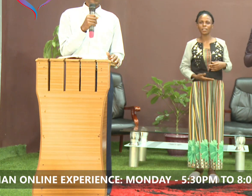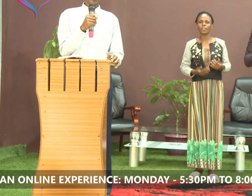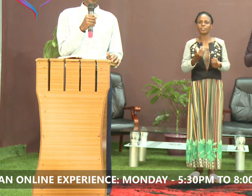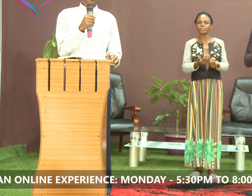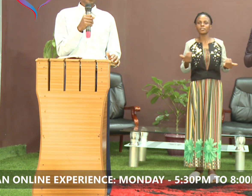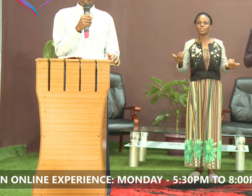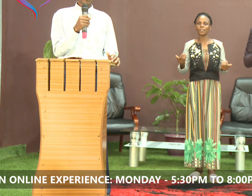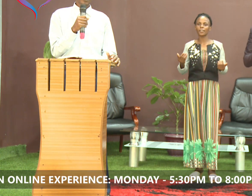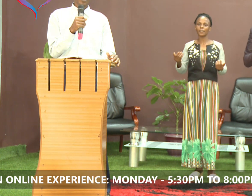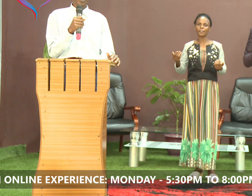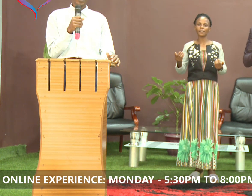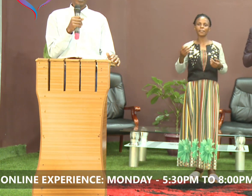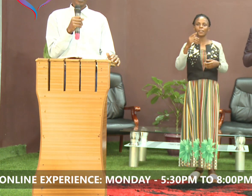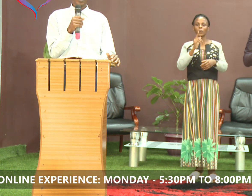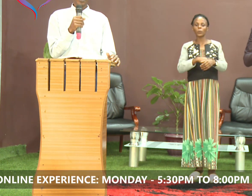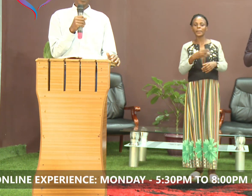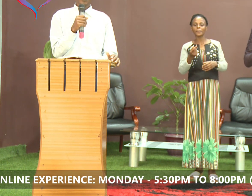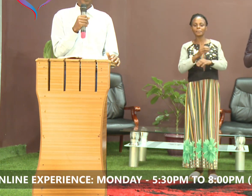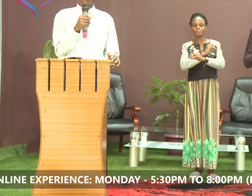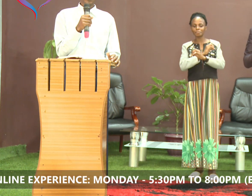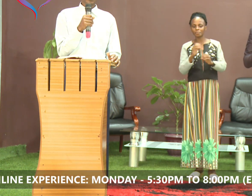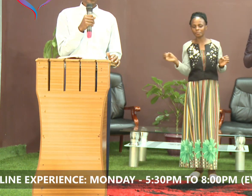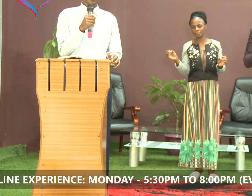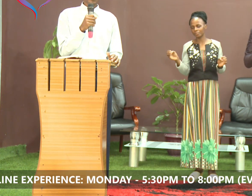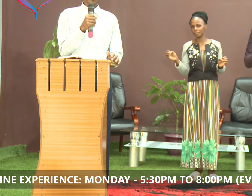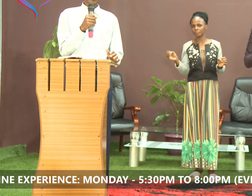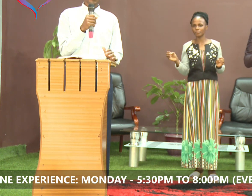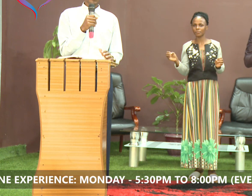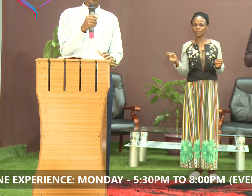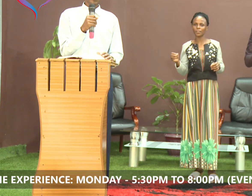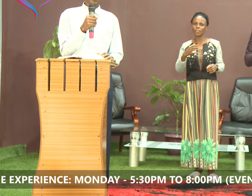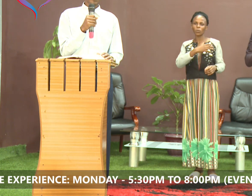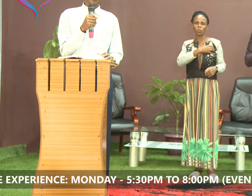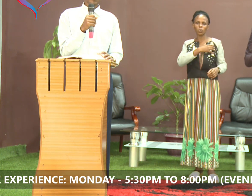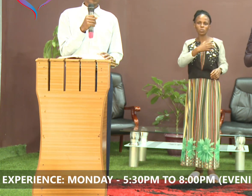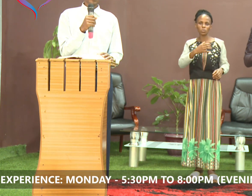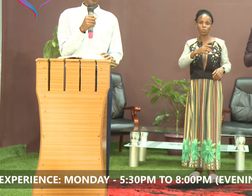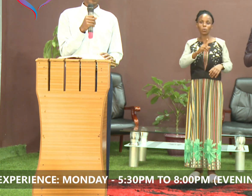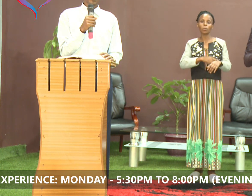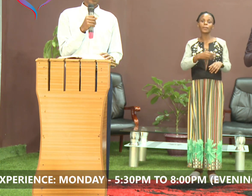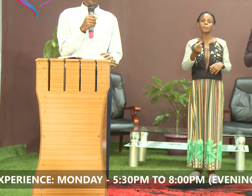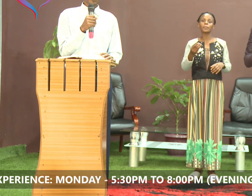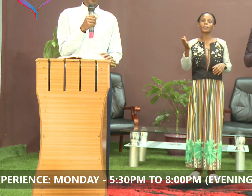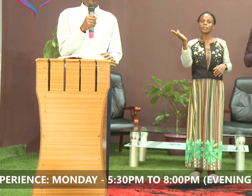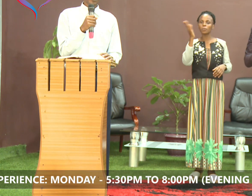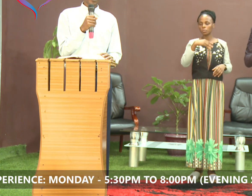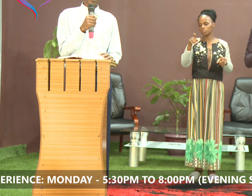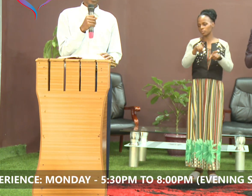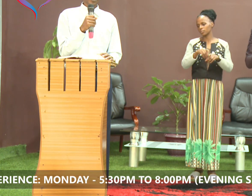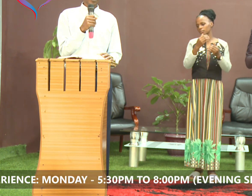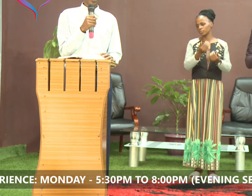bezivao abana nebono neka. I grew up with some of them ngabali bagaga sente bezagwao nebono